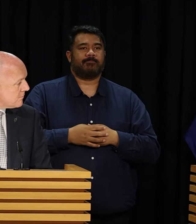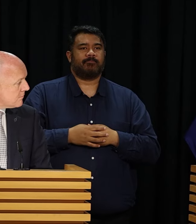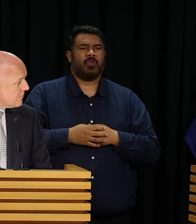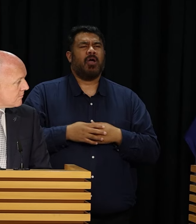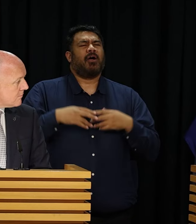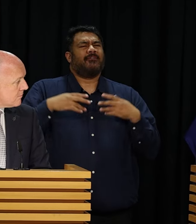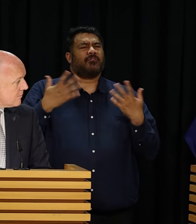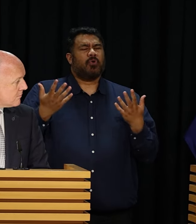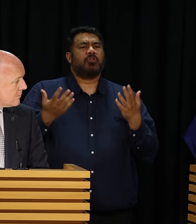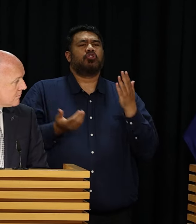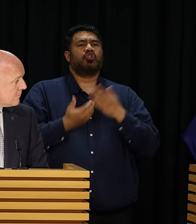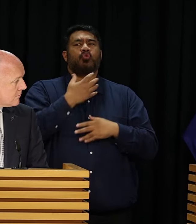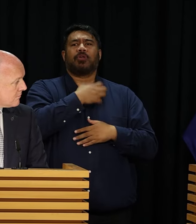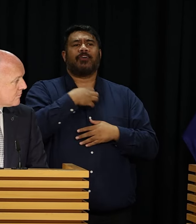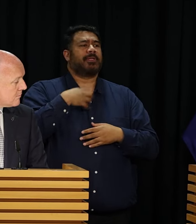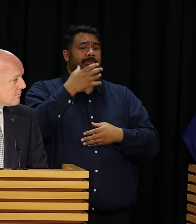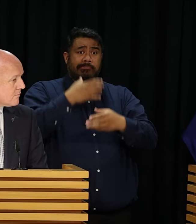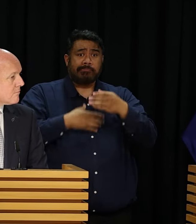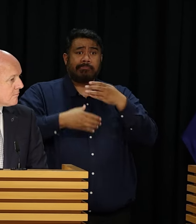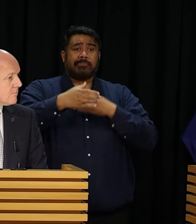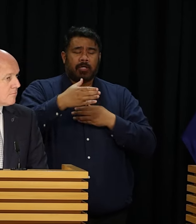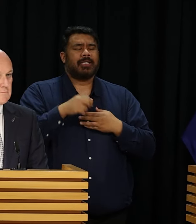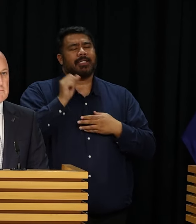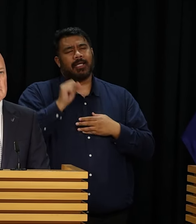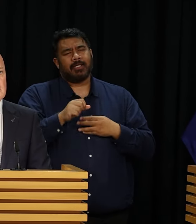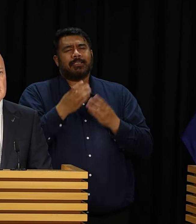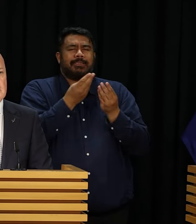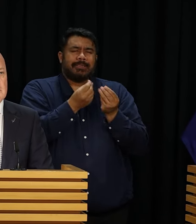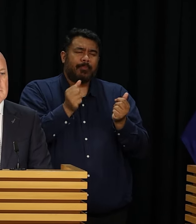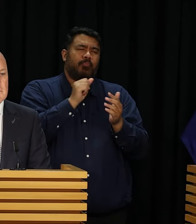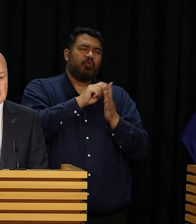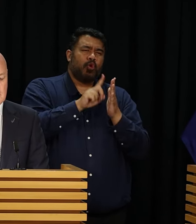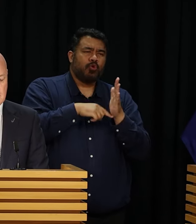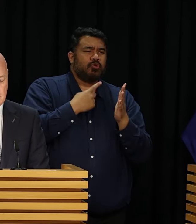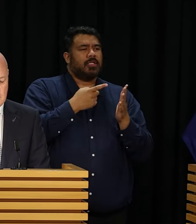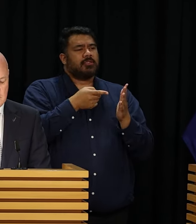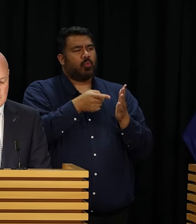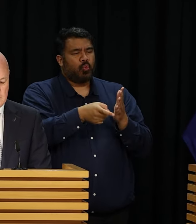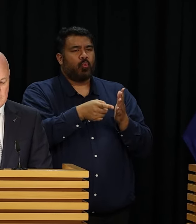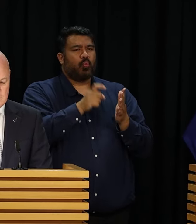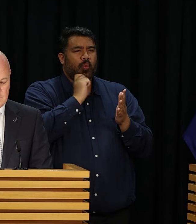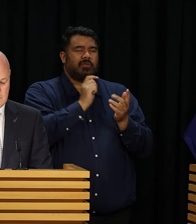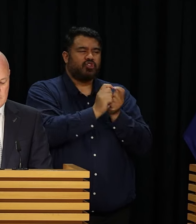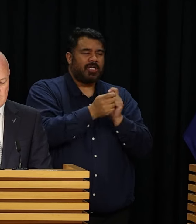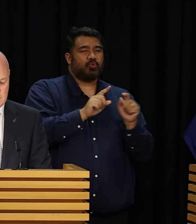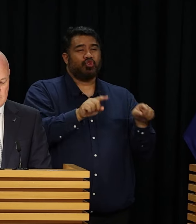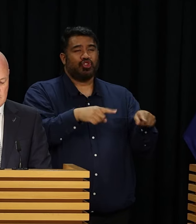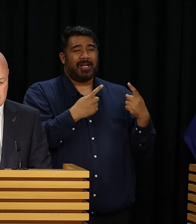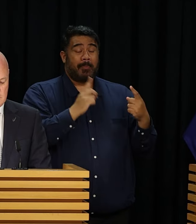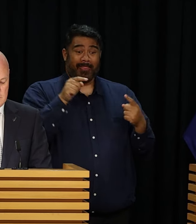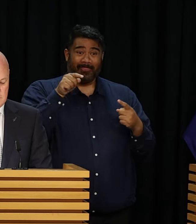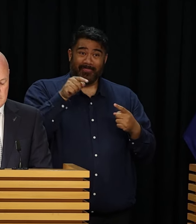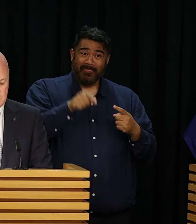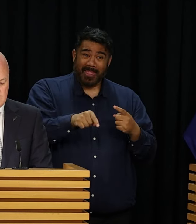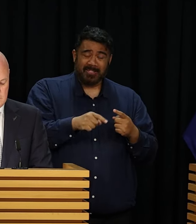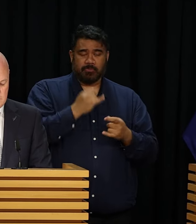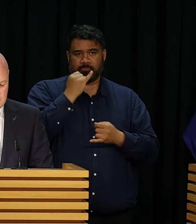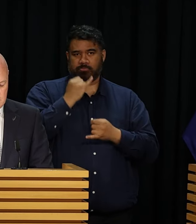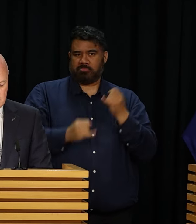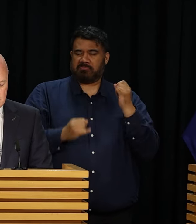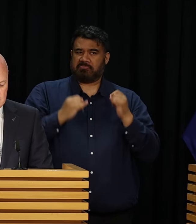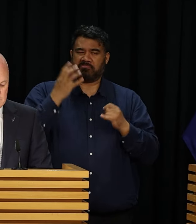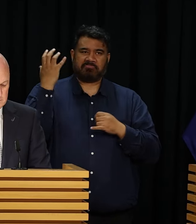to have isolated examples of projects that experience delivery challenges, but this is of an unprecedented